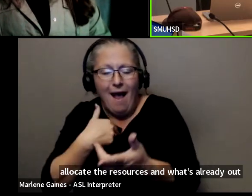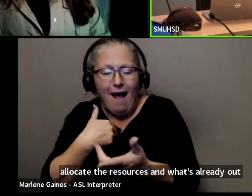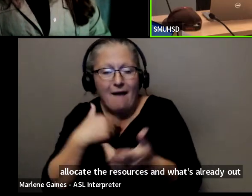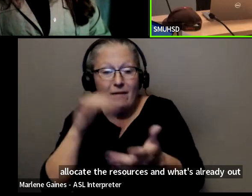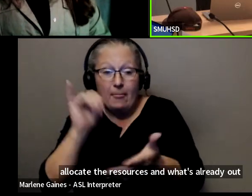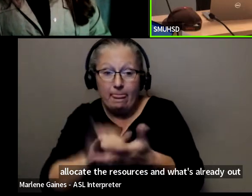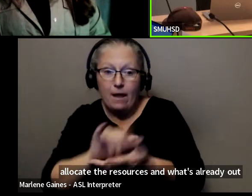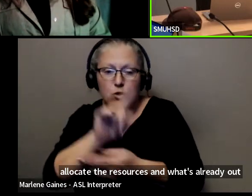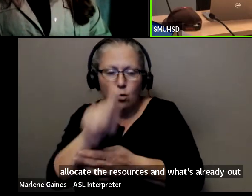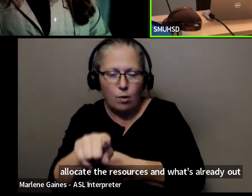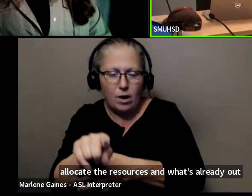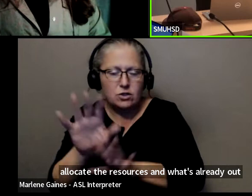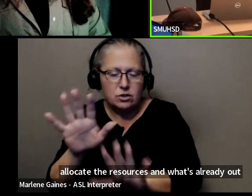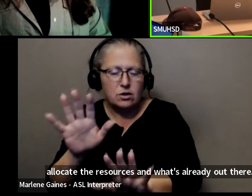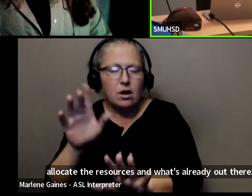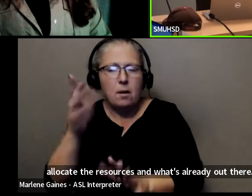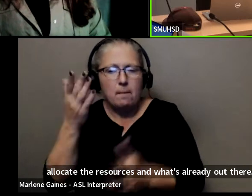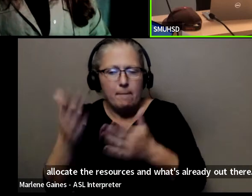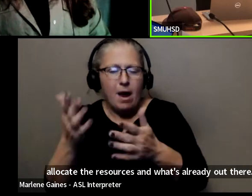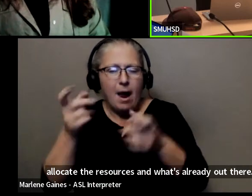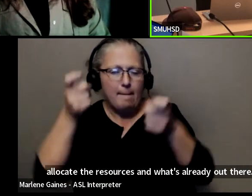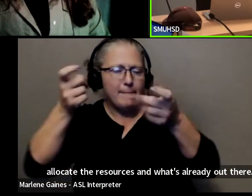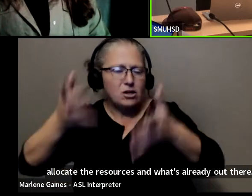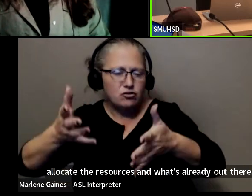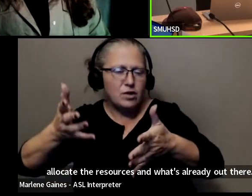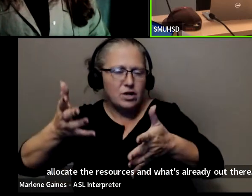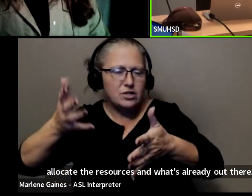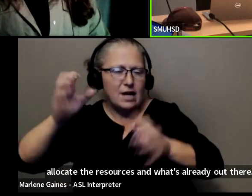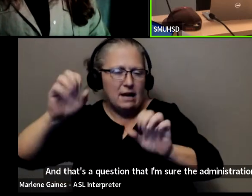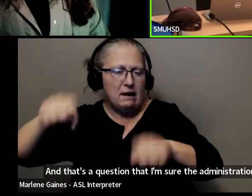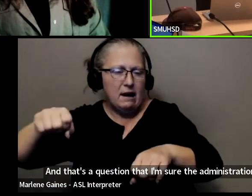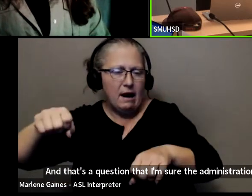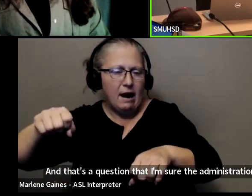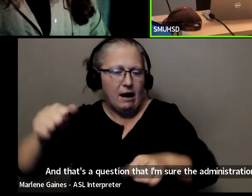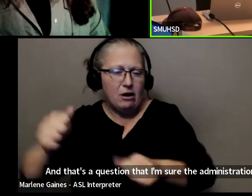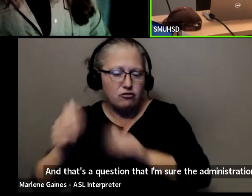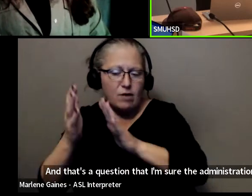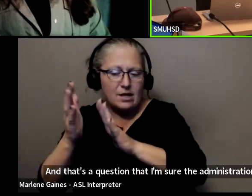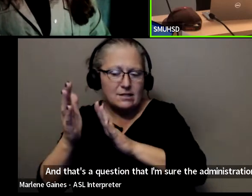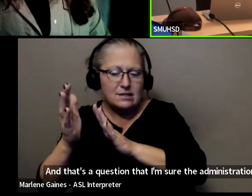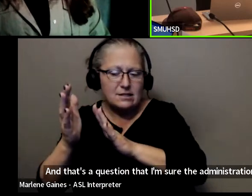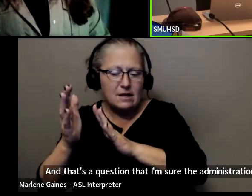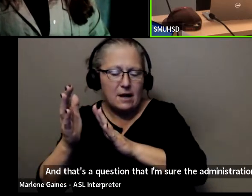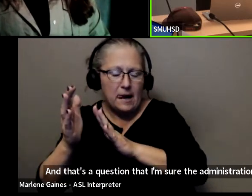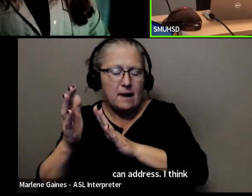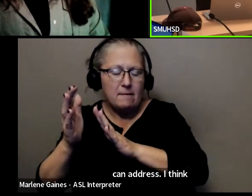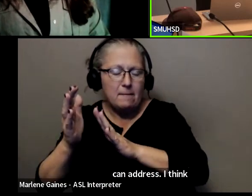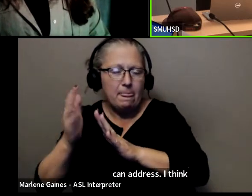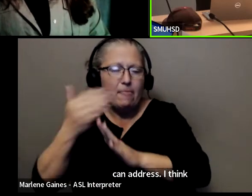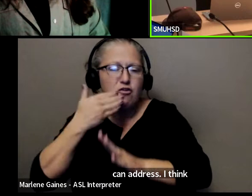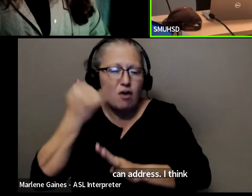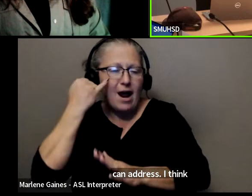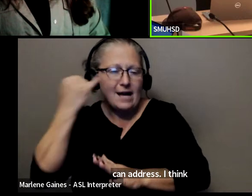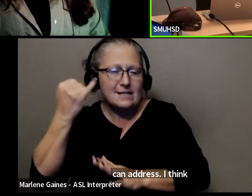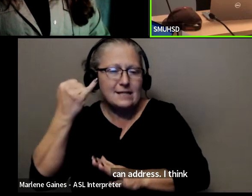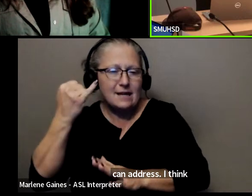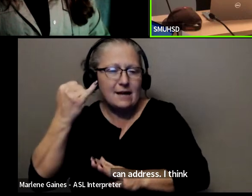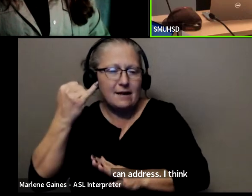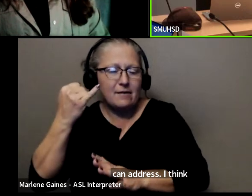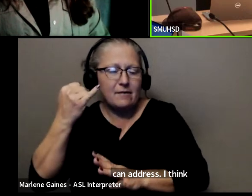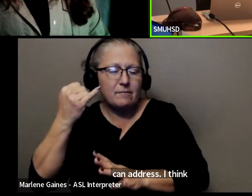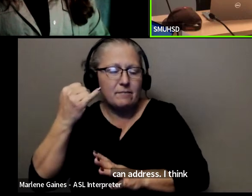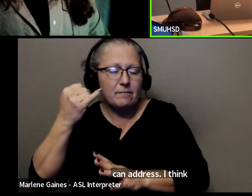that's a question that I'm sure the administration can address. Because I think this is a good idea. Now, is